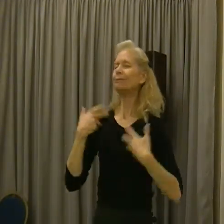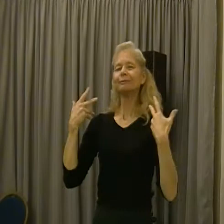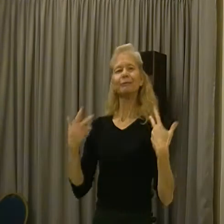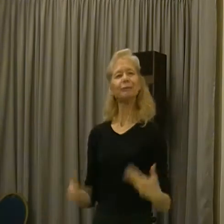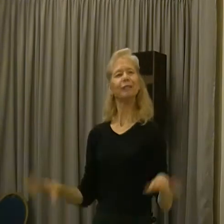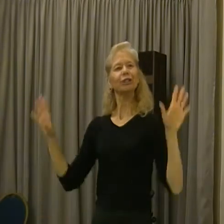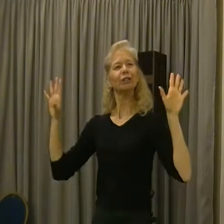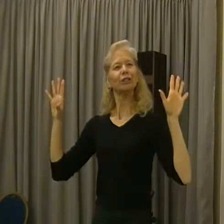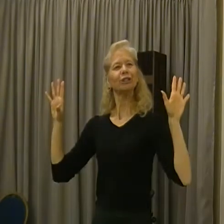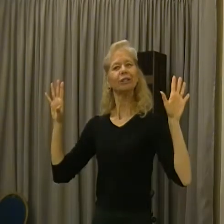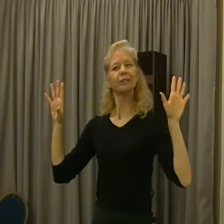thought come to anybody's mind?